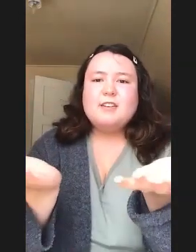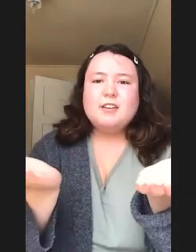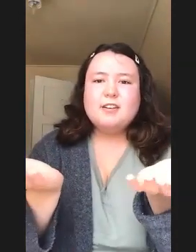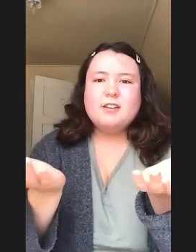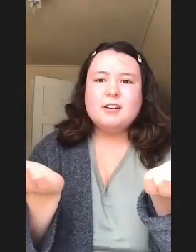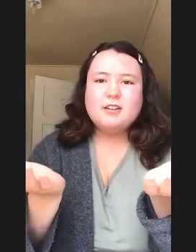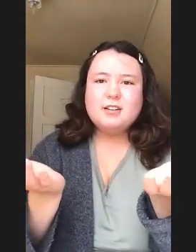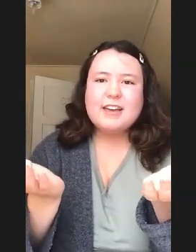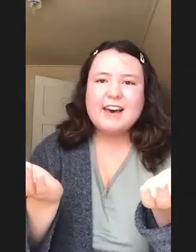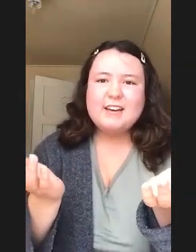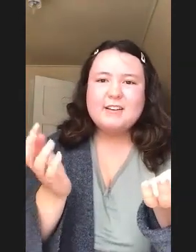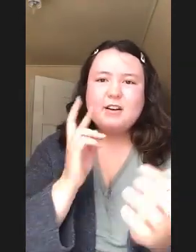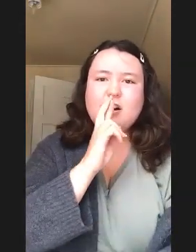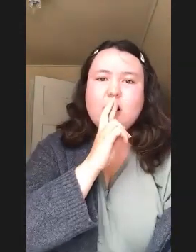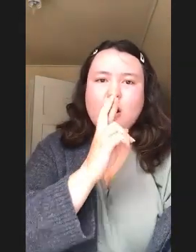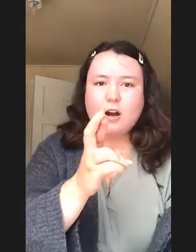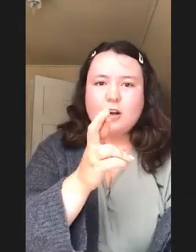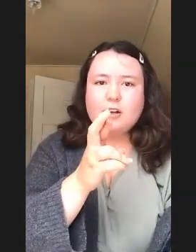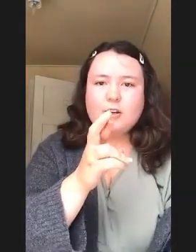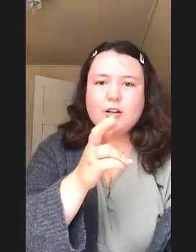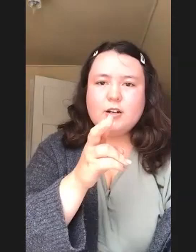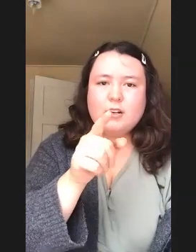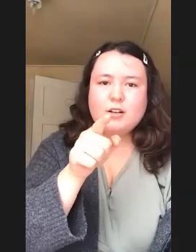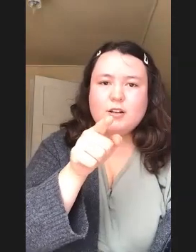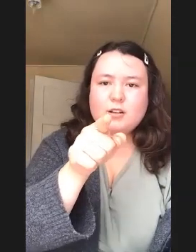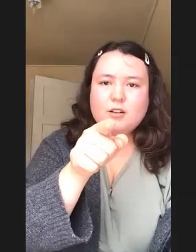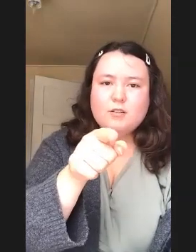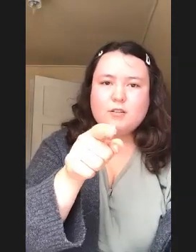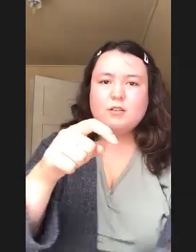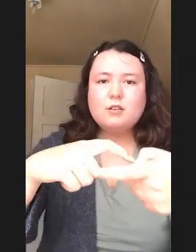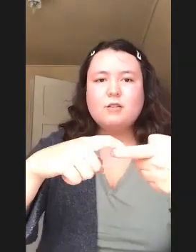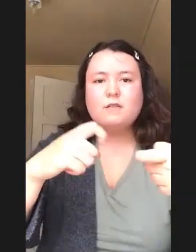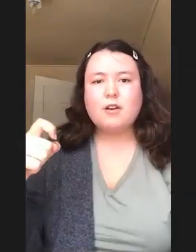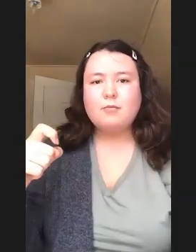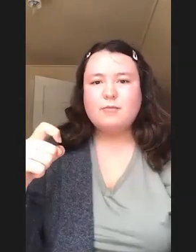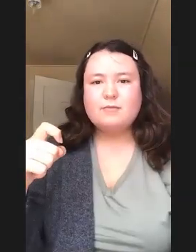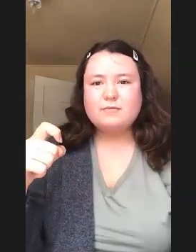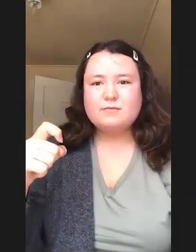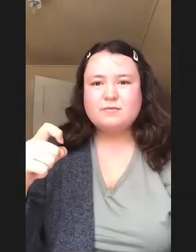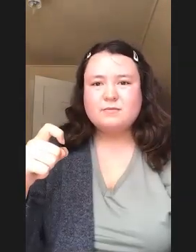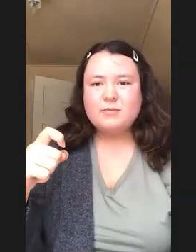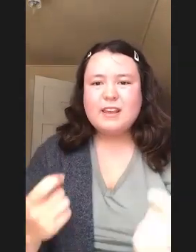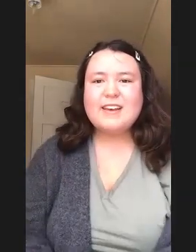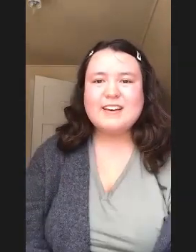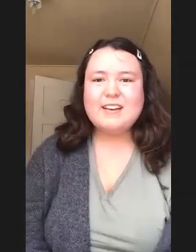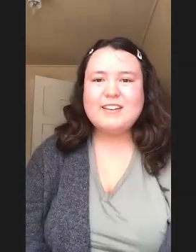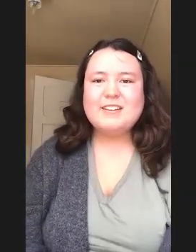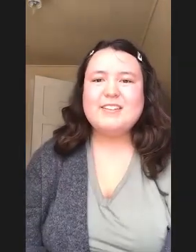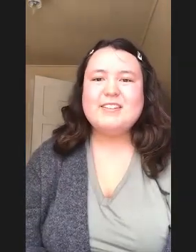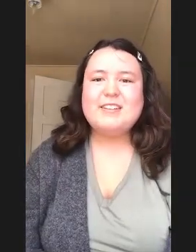Where Yeah. are you From. Yeah. Love it.